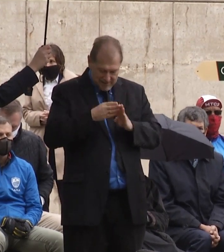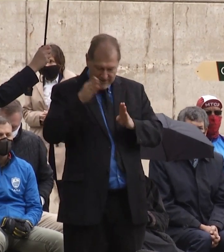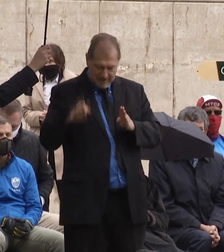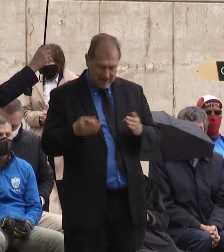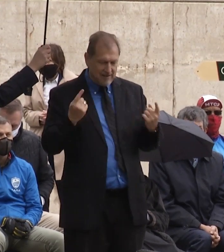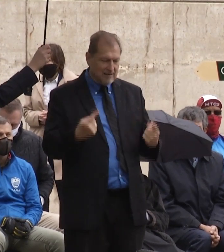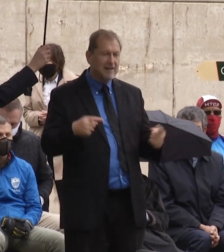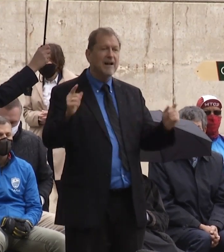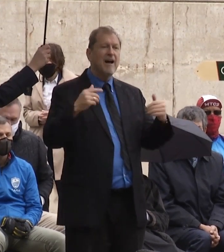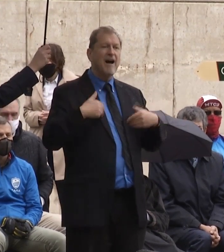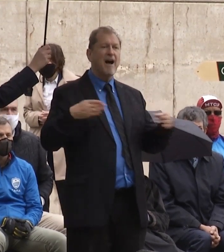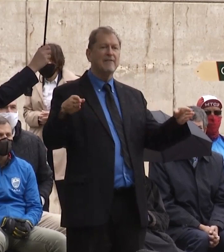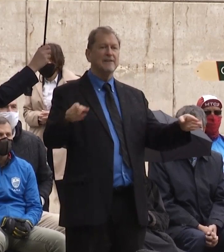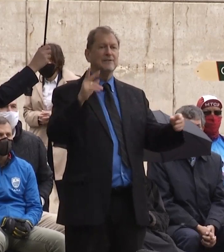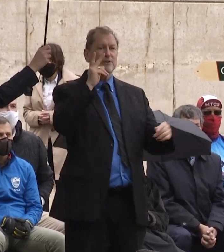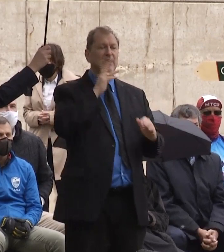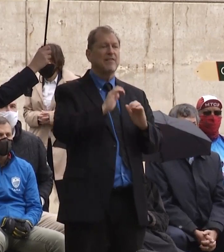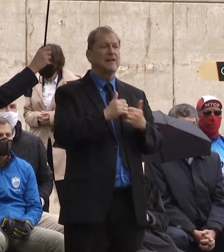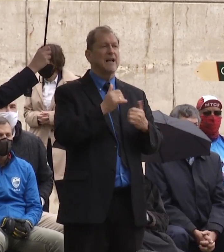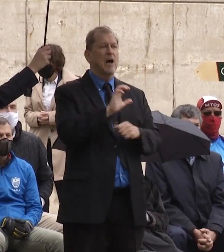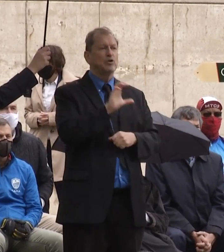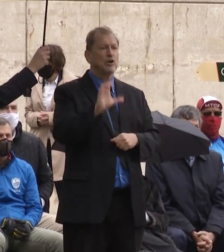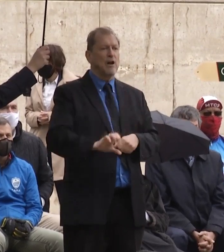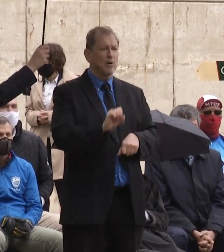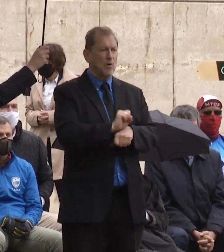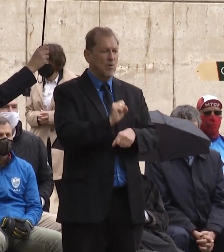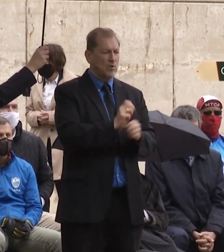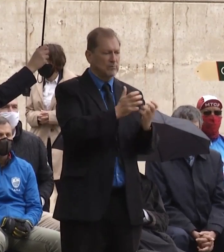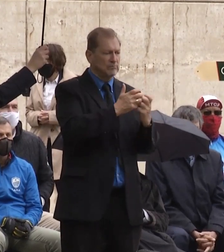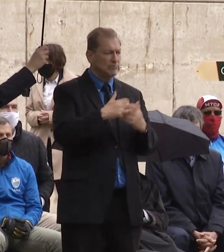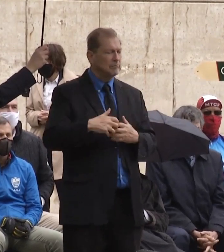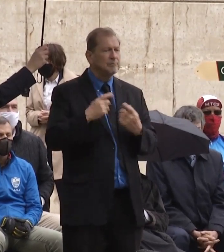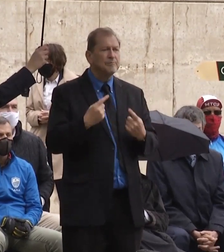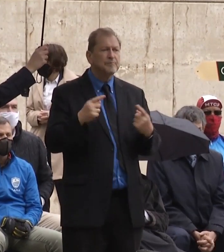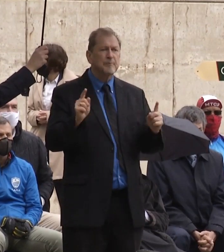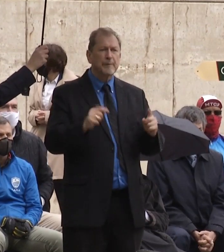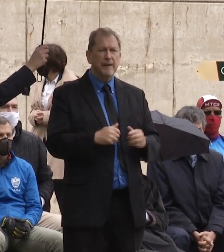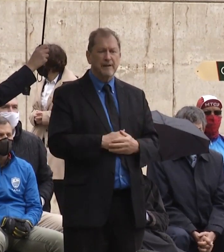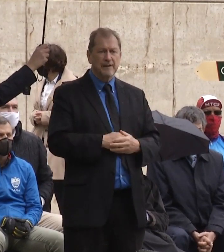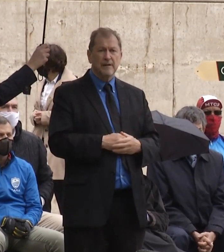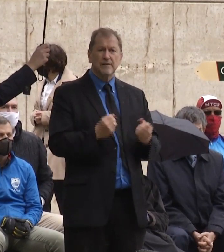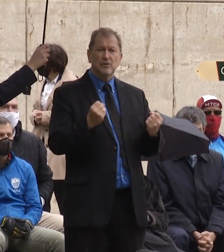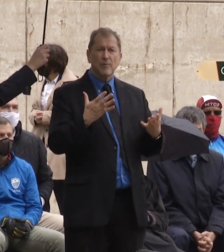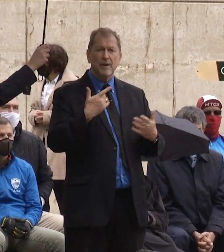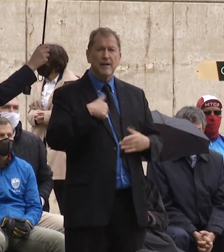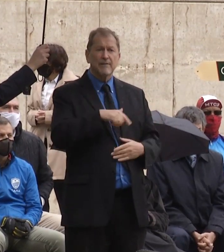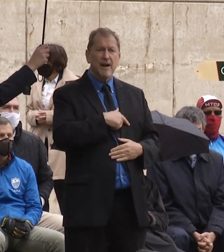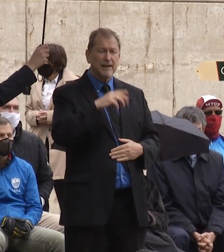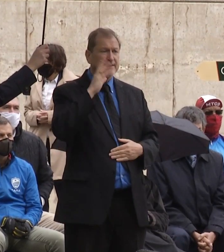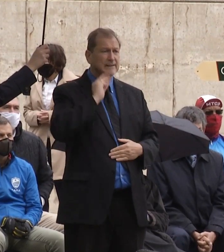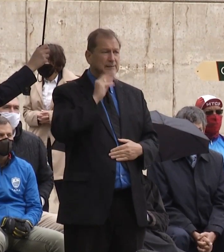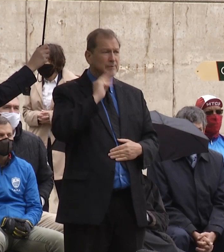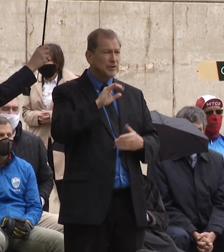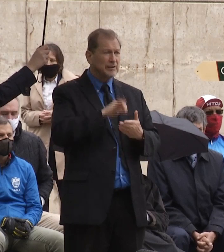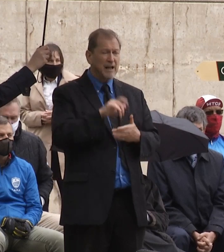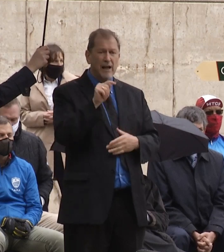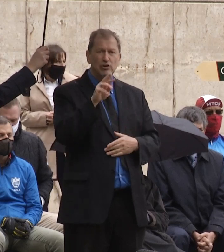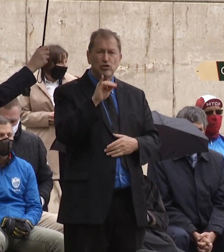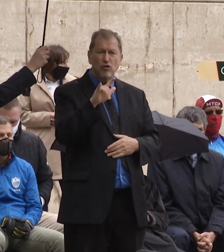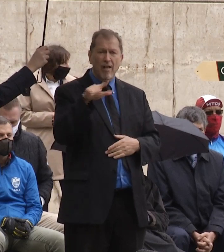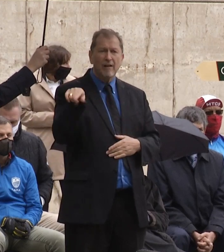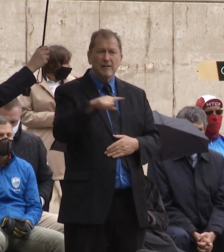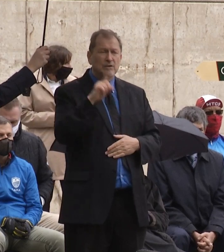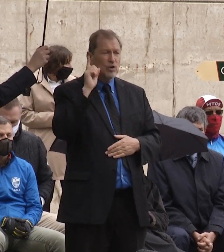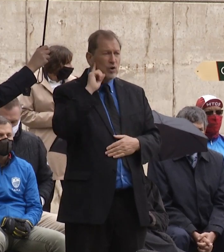this is an example of how we get work done. So, as so many of us who experience the trail, and as you heard, it is